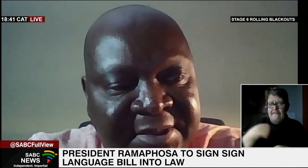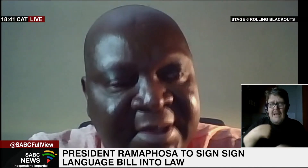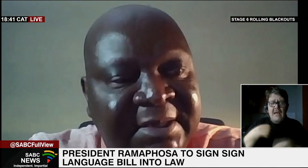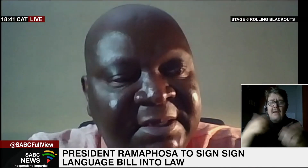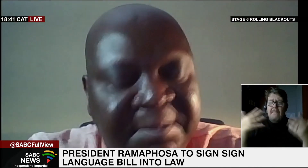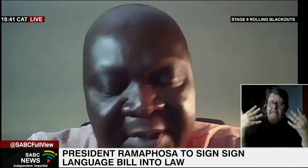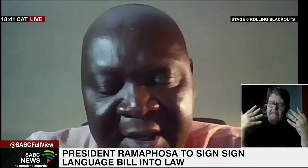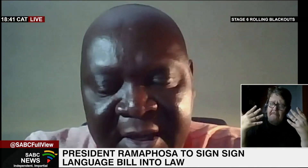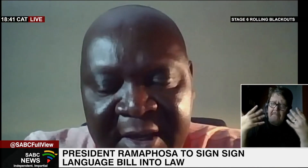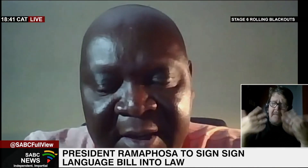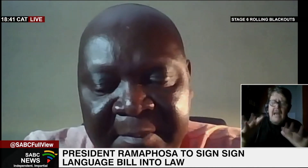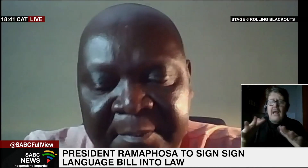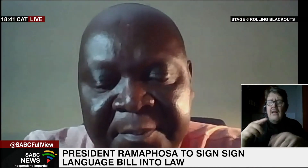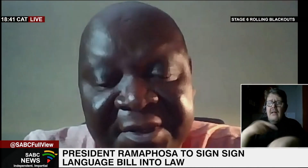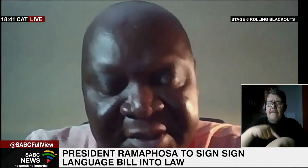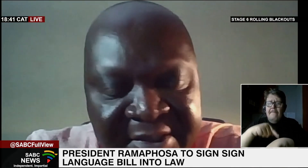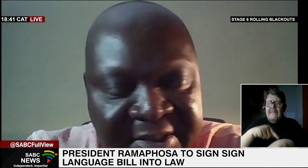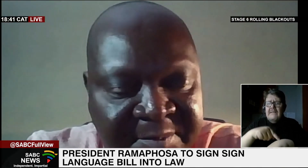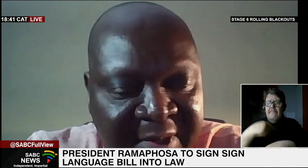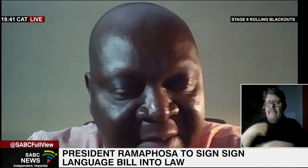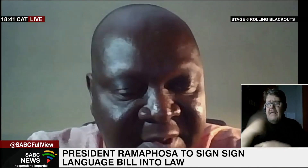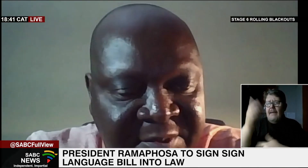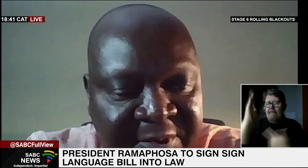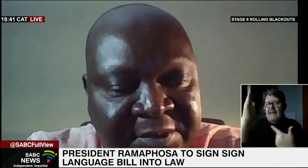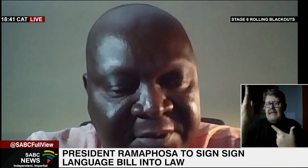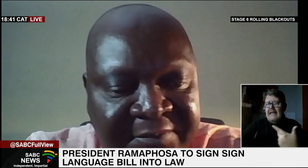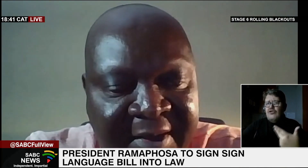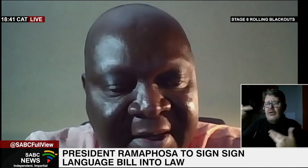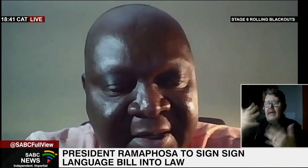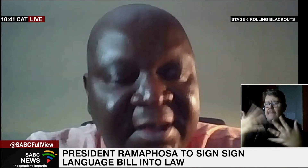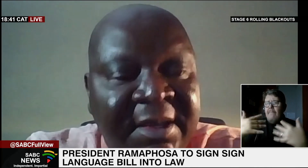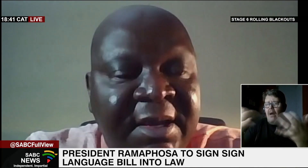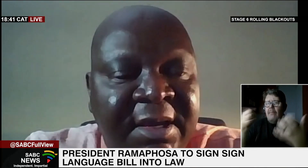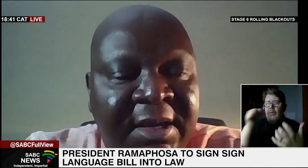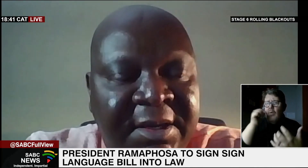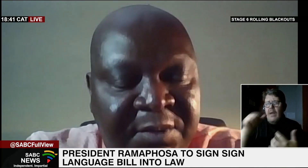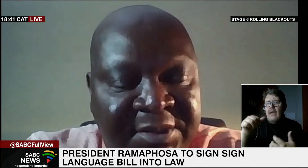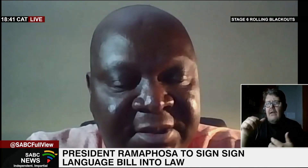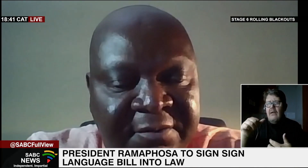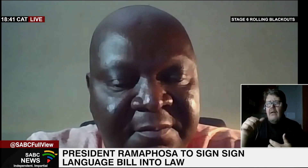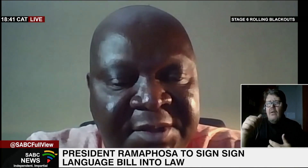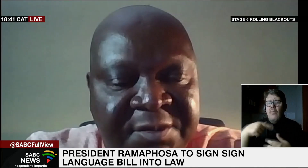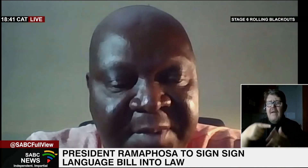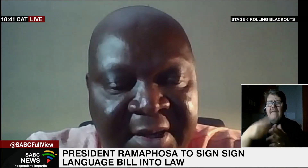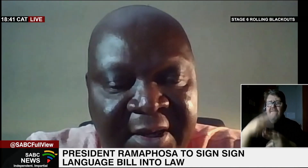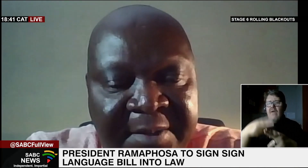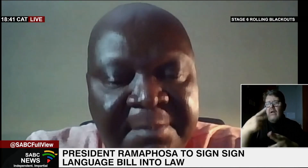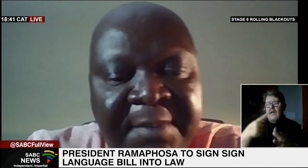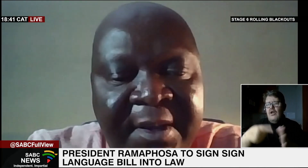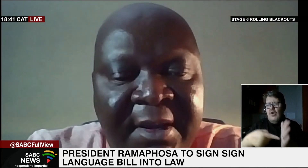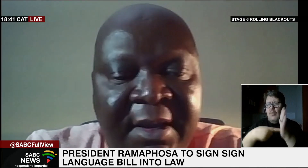interaction and presentation in Parliament when it was finally requested of me to